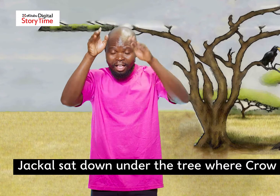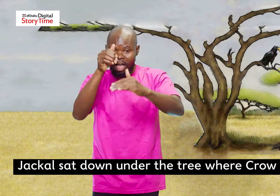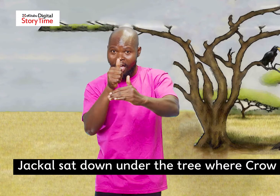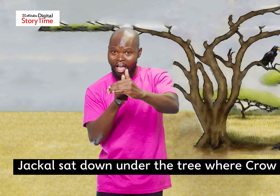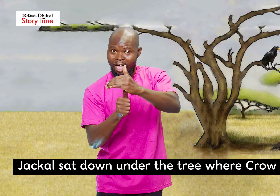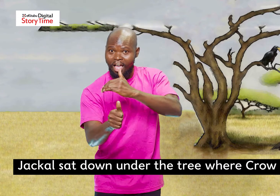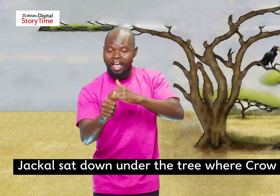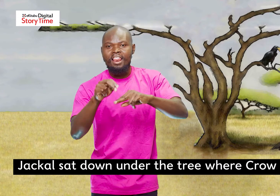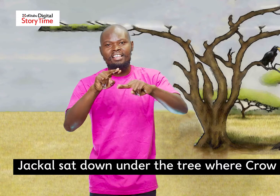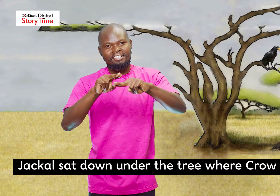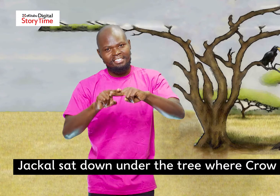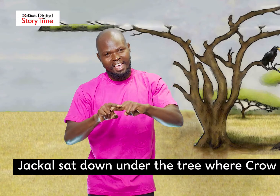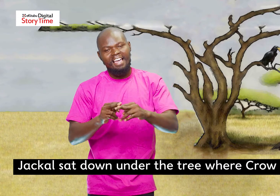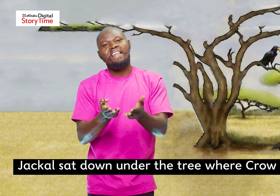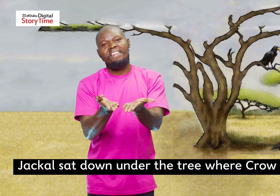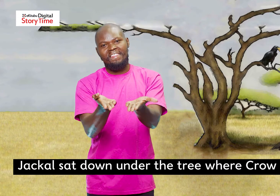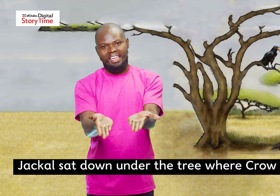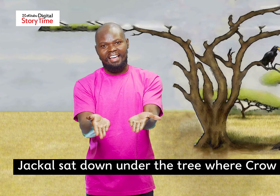Jackal sat under the tree where the crow was sitting.